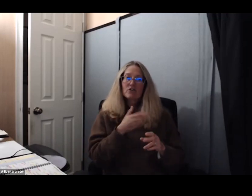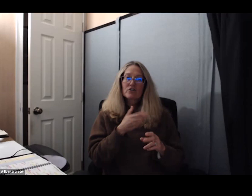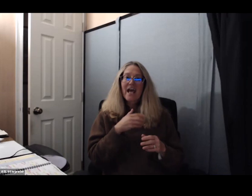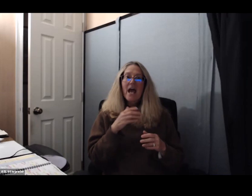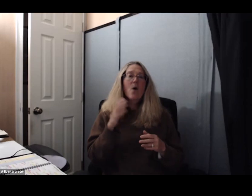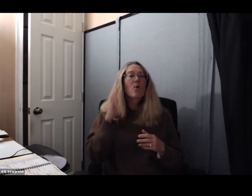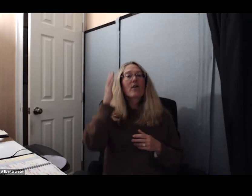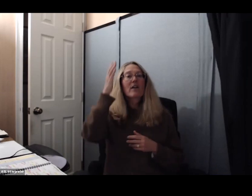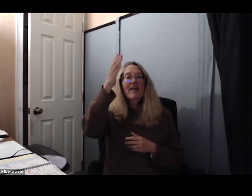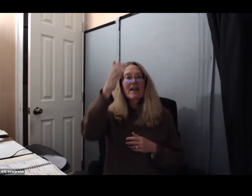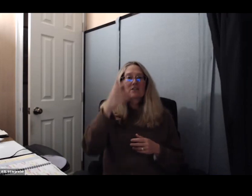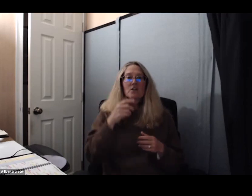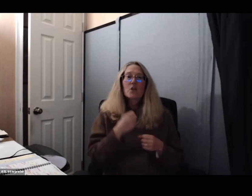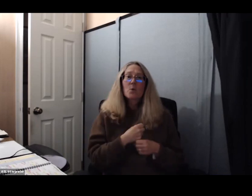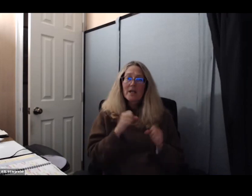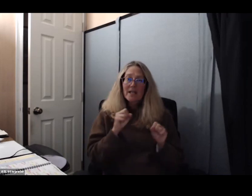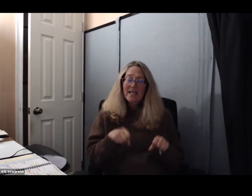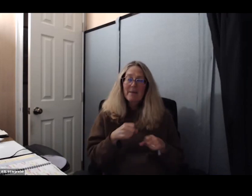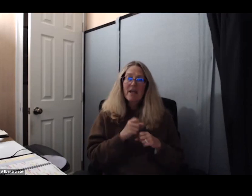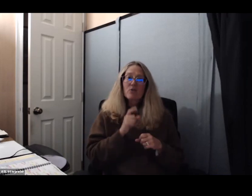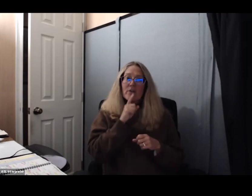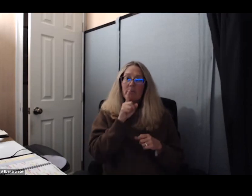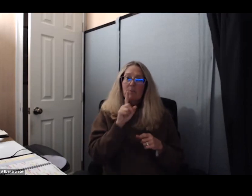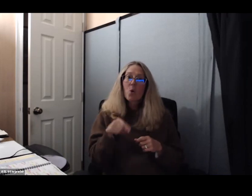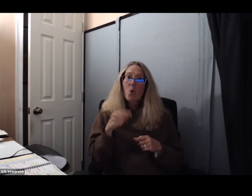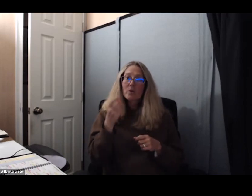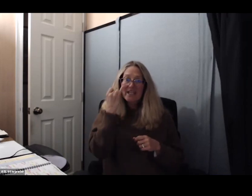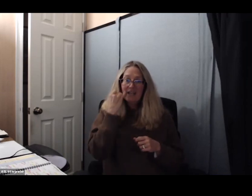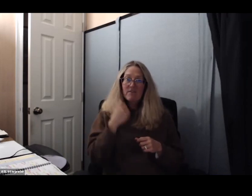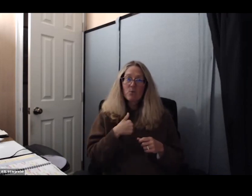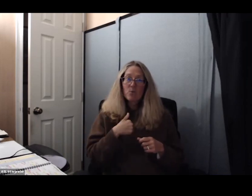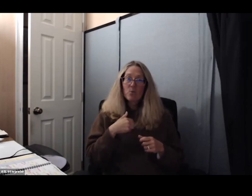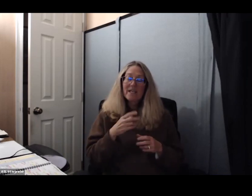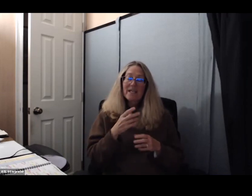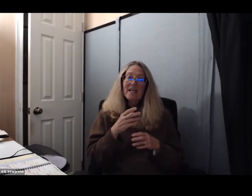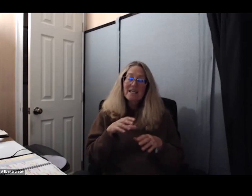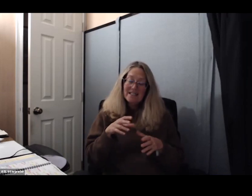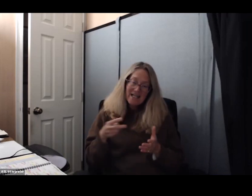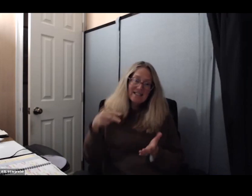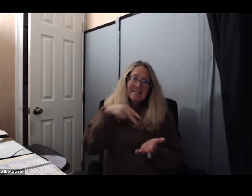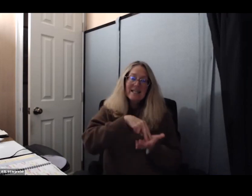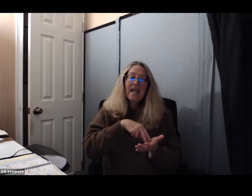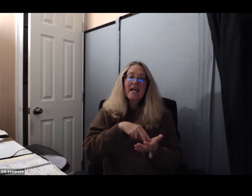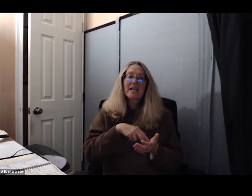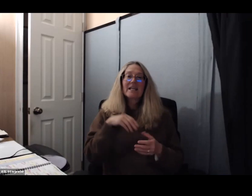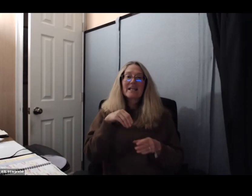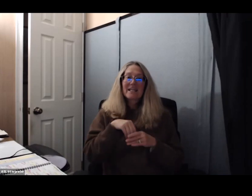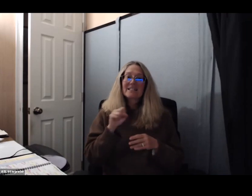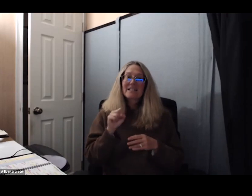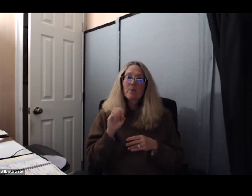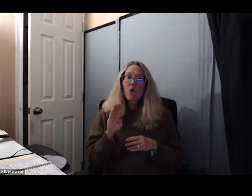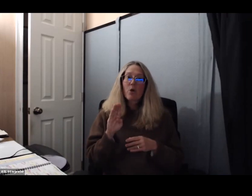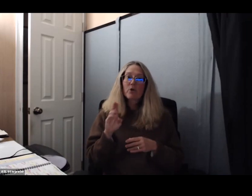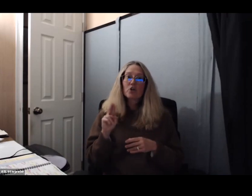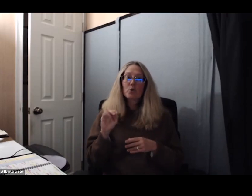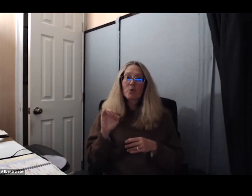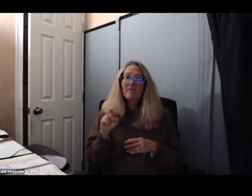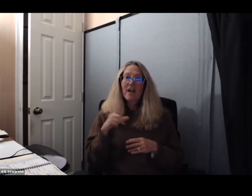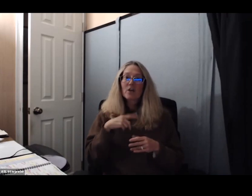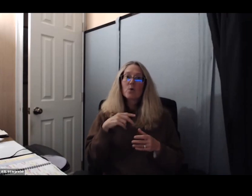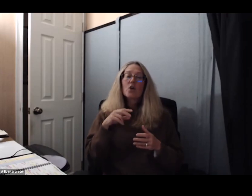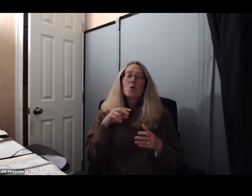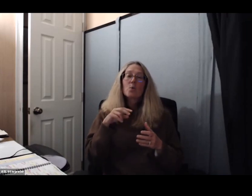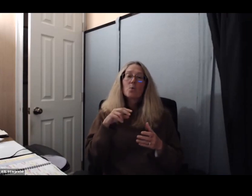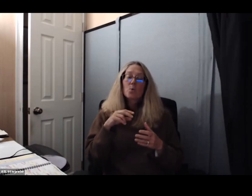we can all make this vision a reality, but only if we take a stand. Because at Santa Barbara Unified, we stand for community.